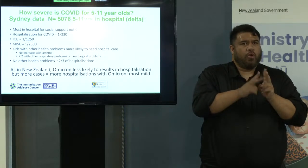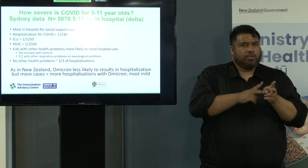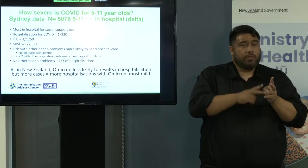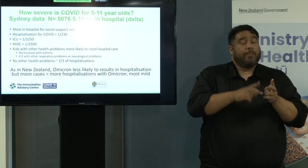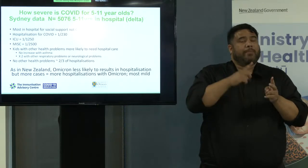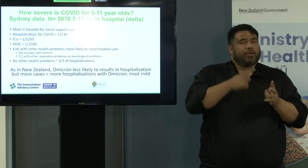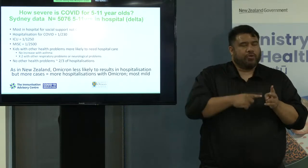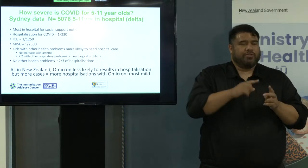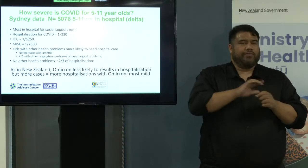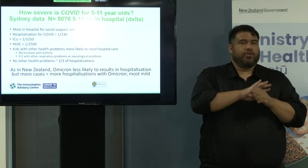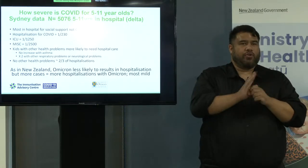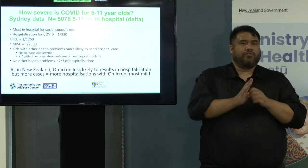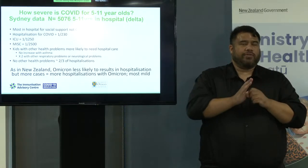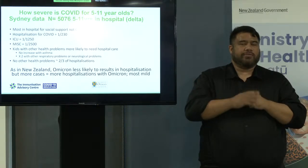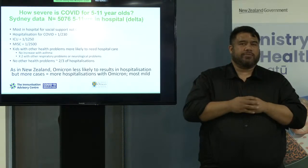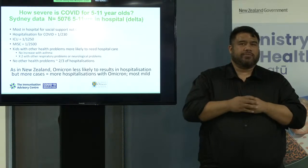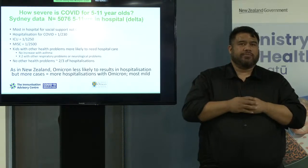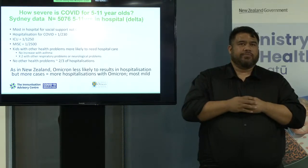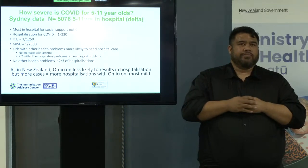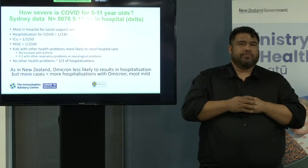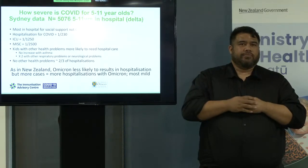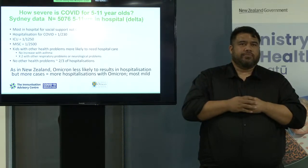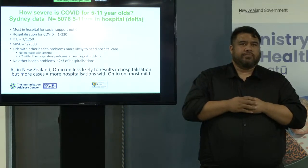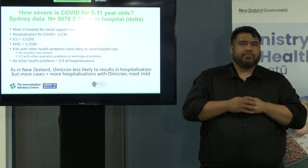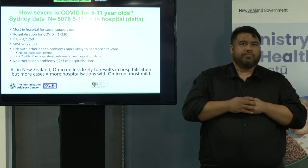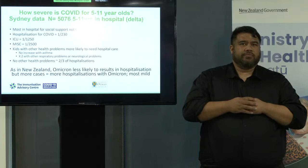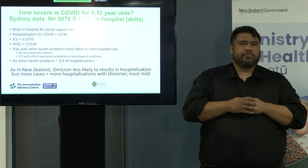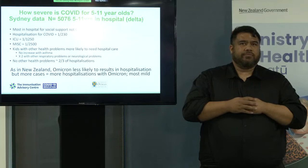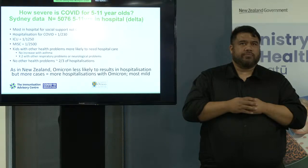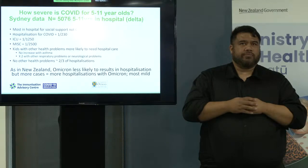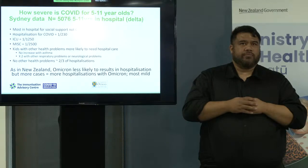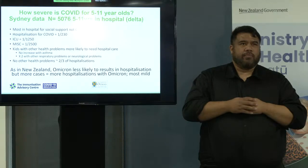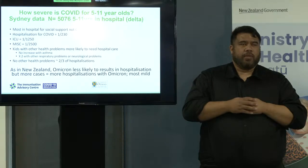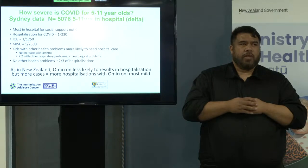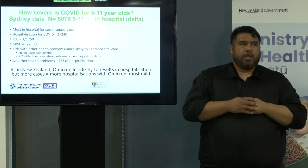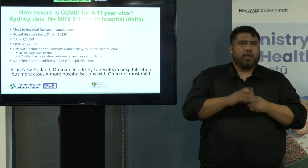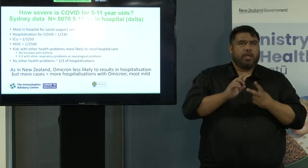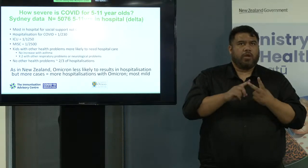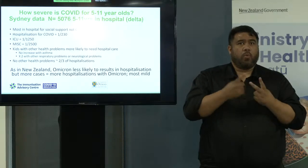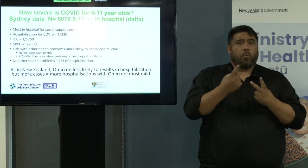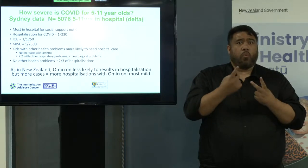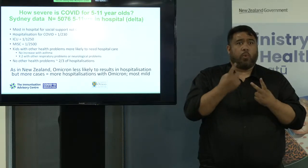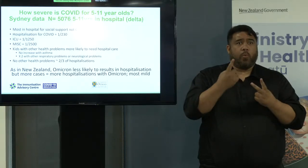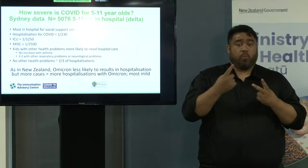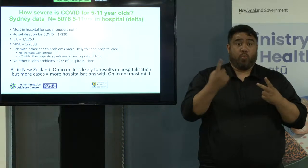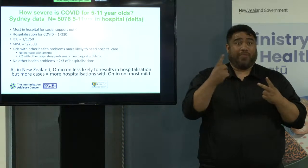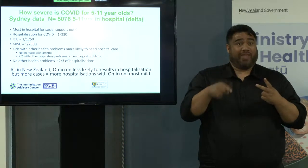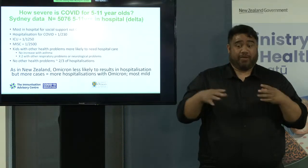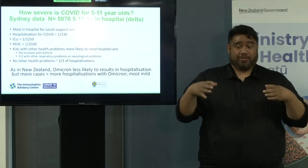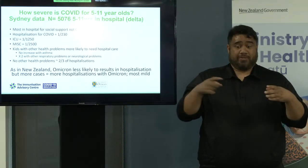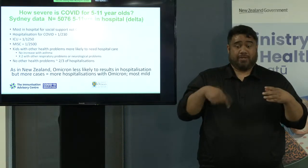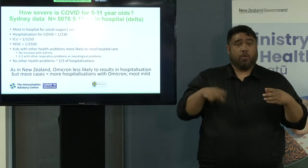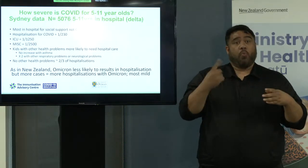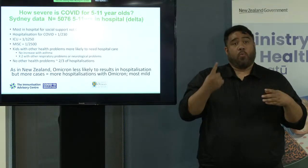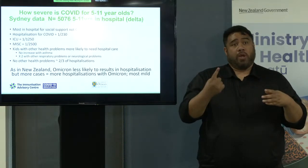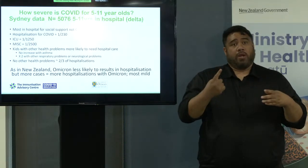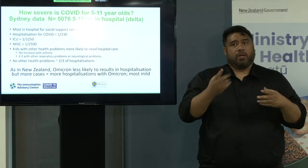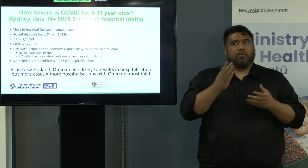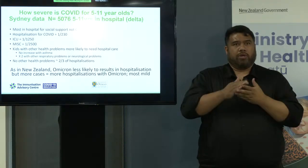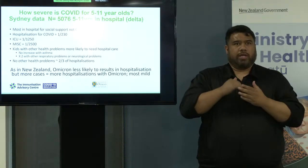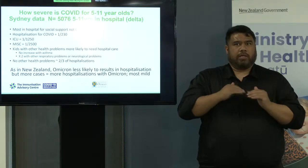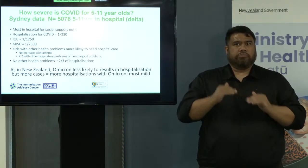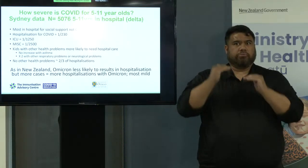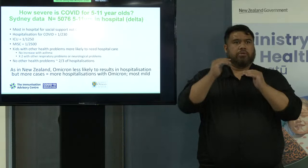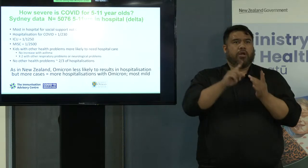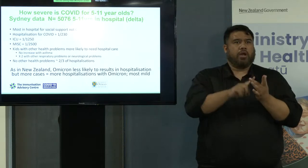due to COVID, and only 1 in 1,000 or so actually required intensive care.